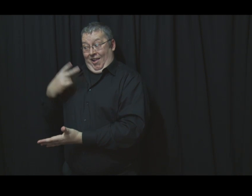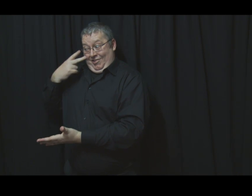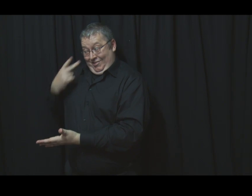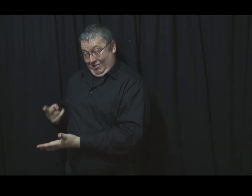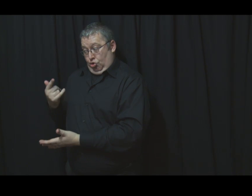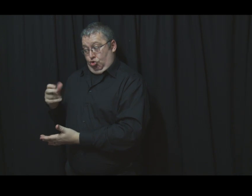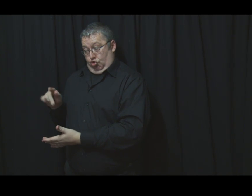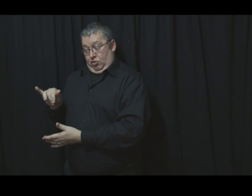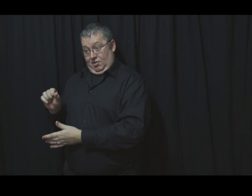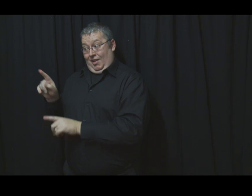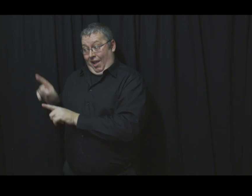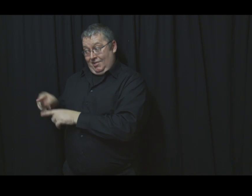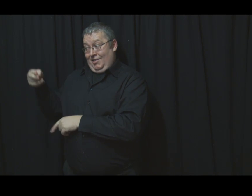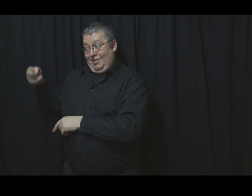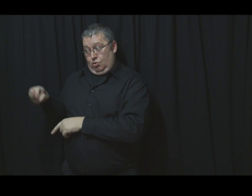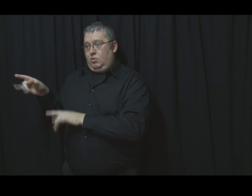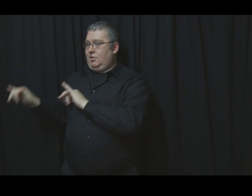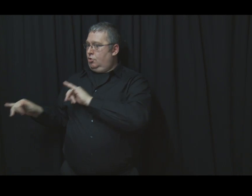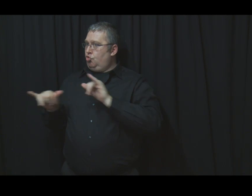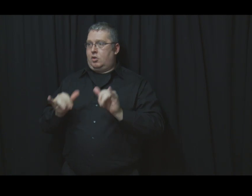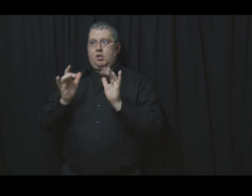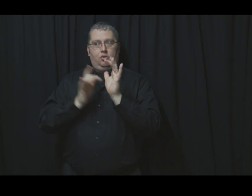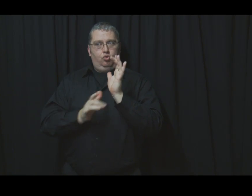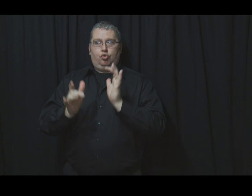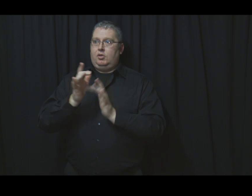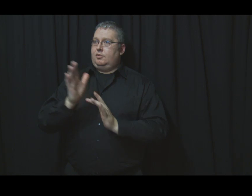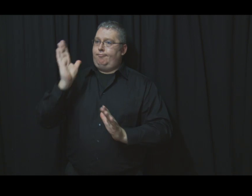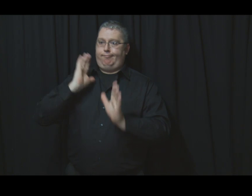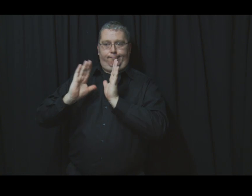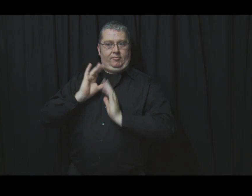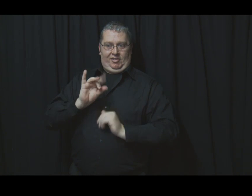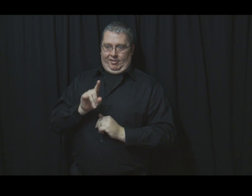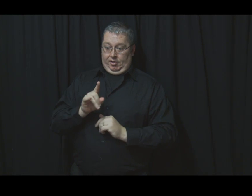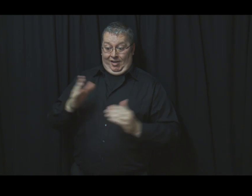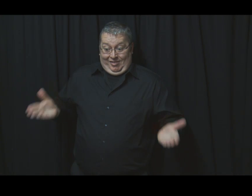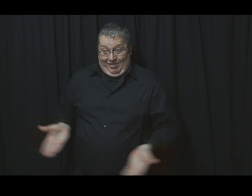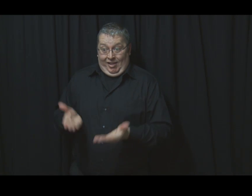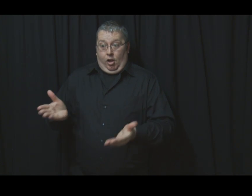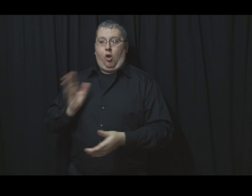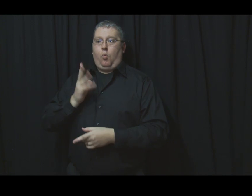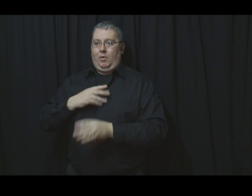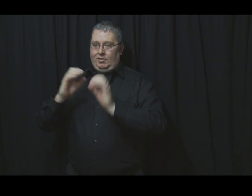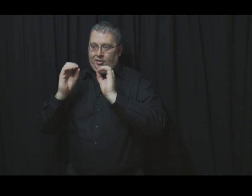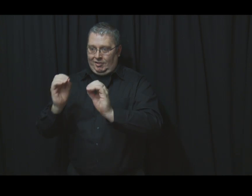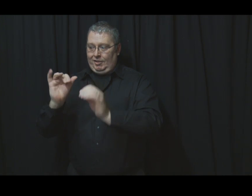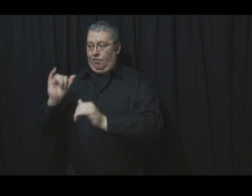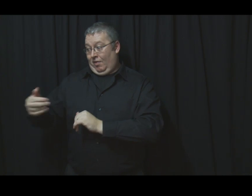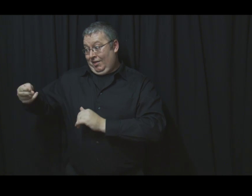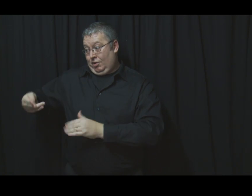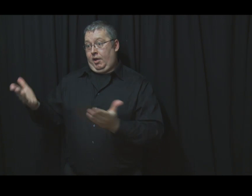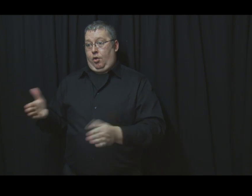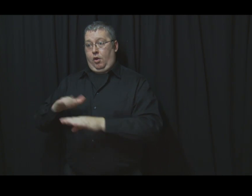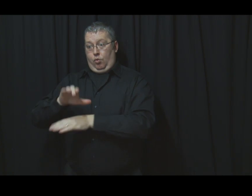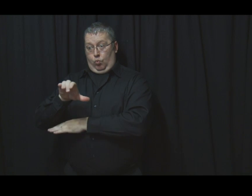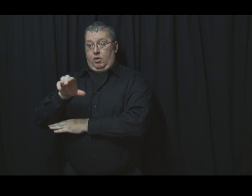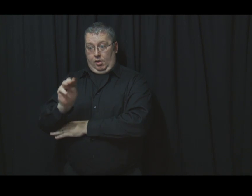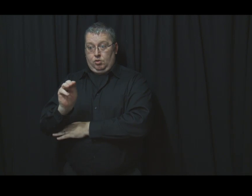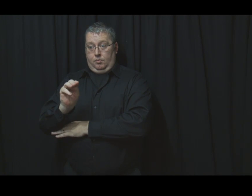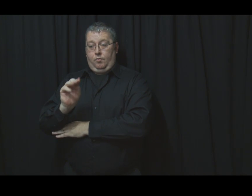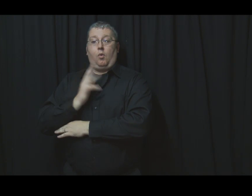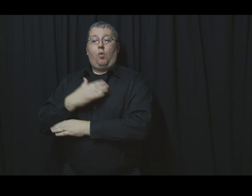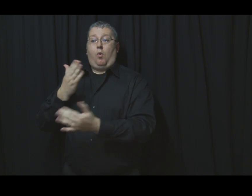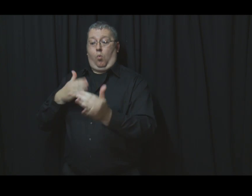literal history, as Jesus did. And here at the Creation Museum, we walk people through that history. We walk them through creation, a